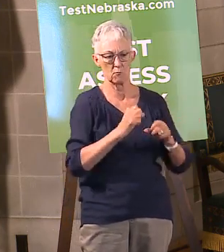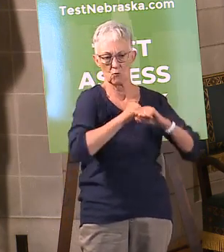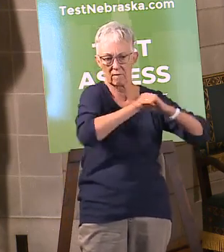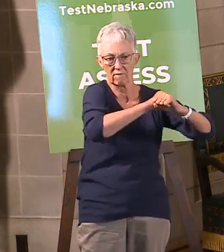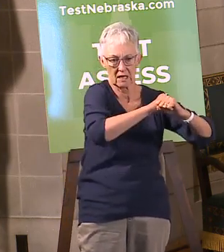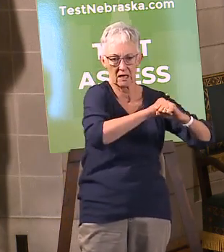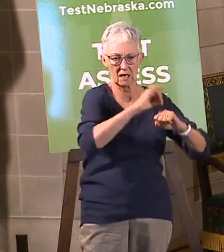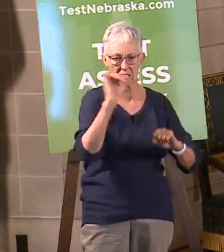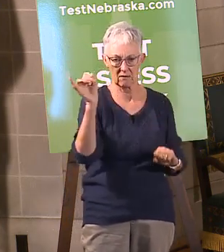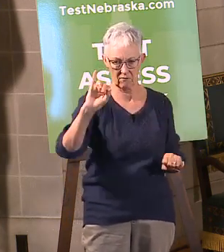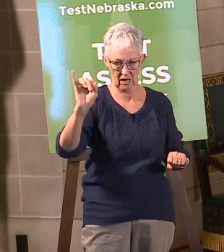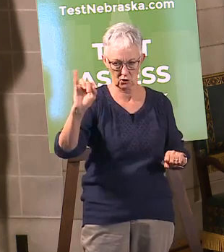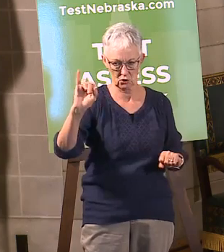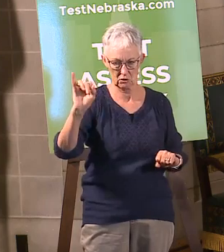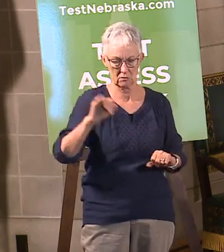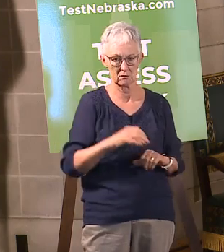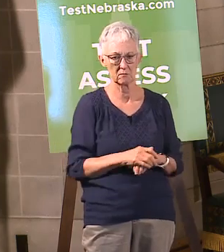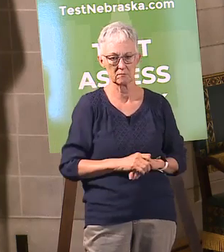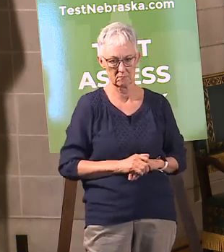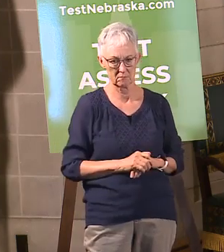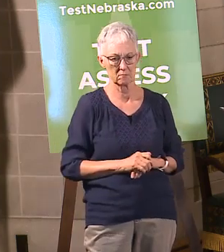issue.